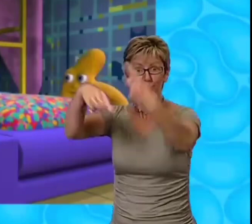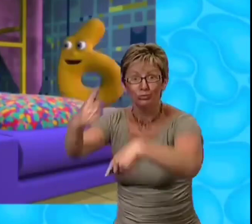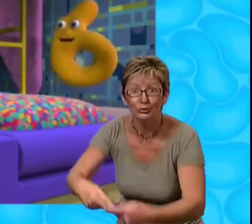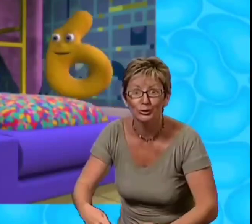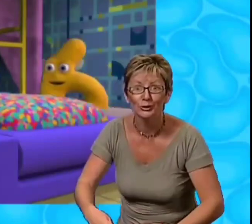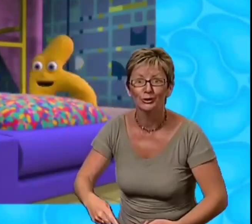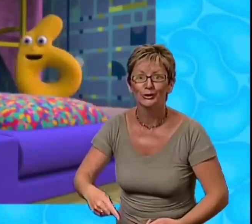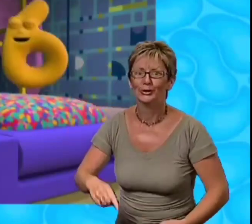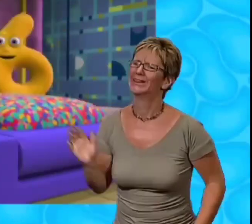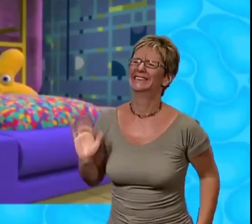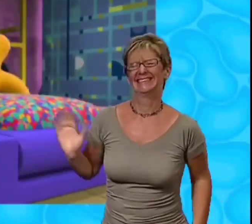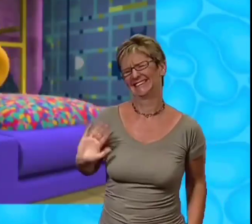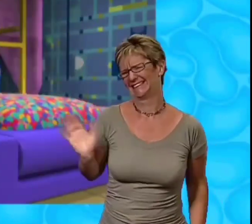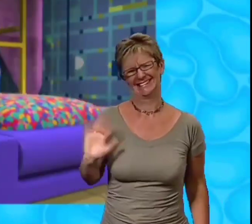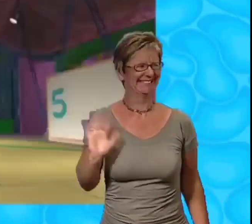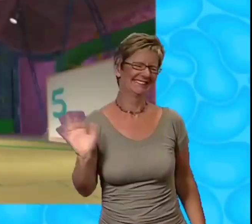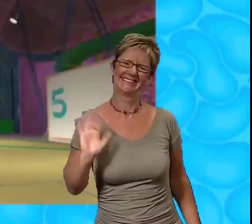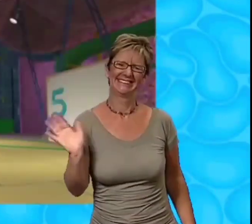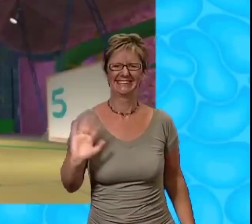you. Like this.